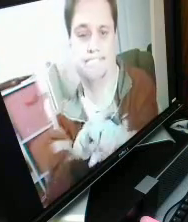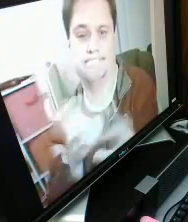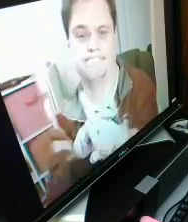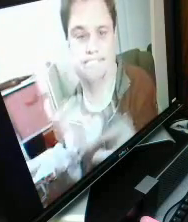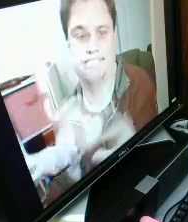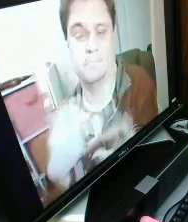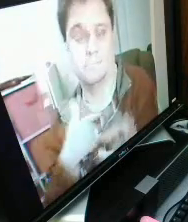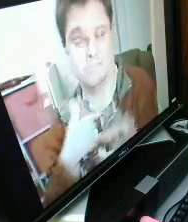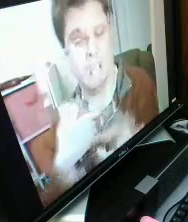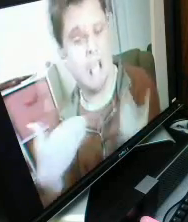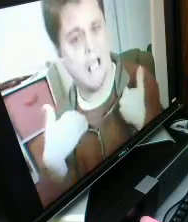application.